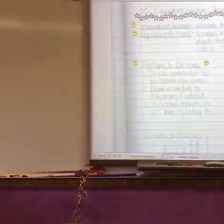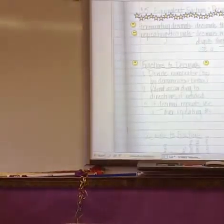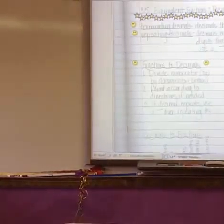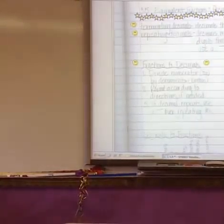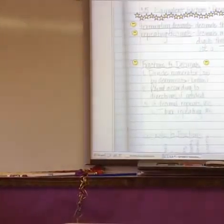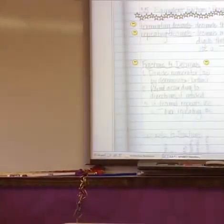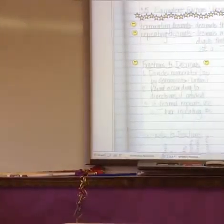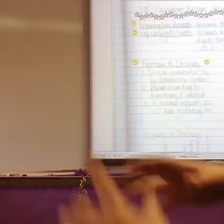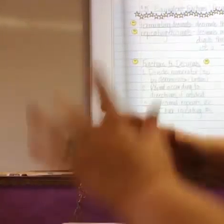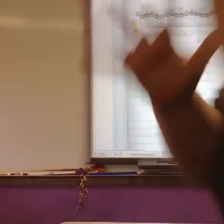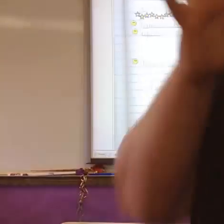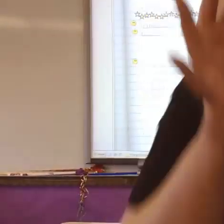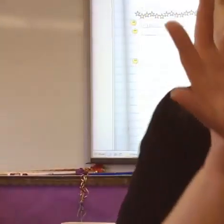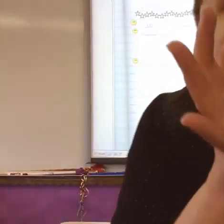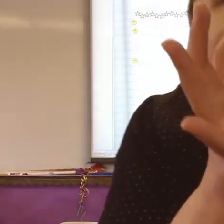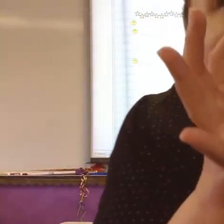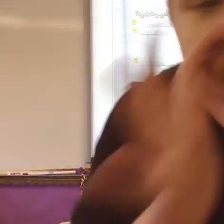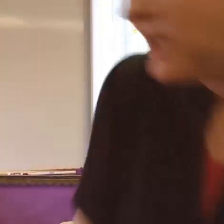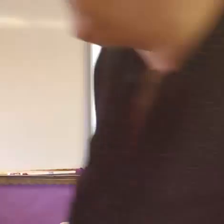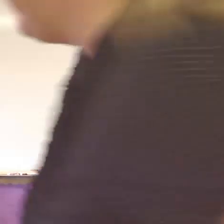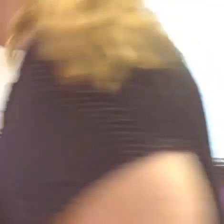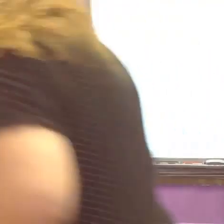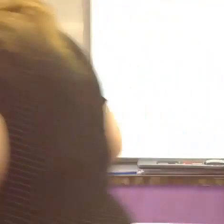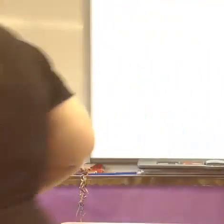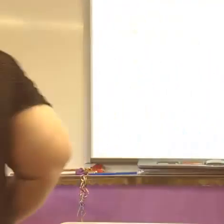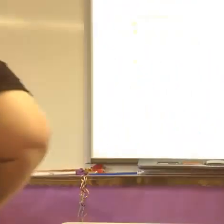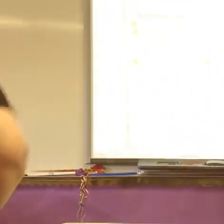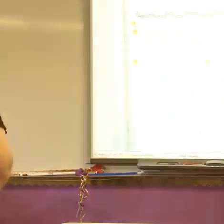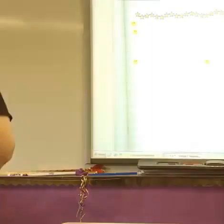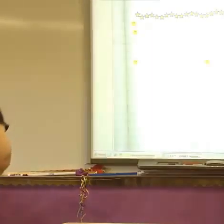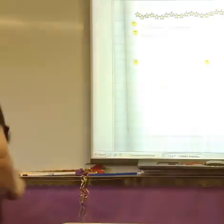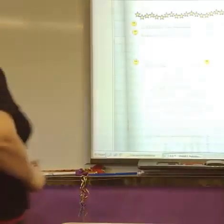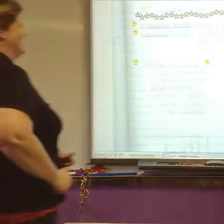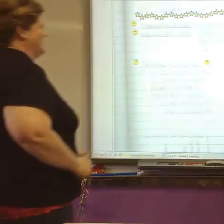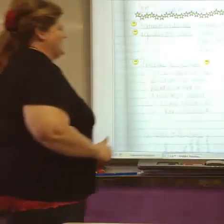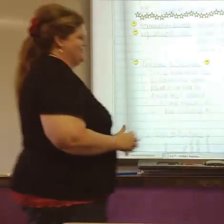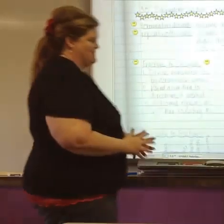Lights, camera, action!